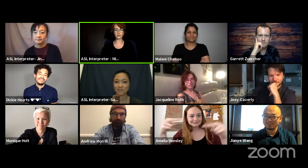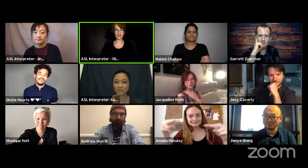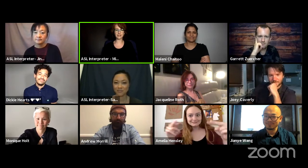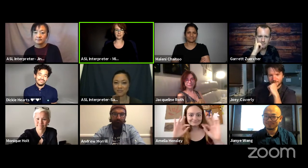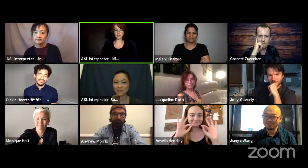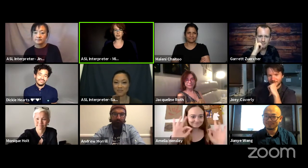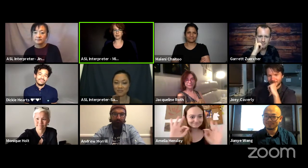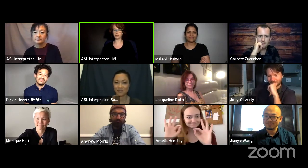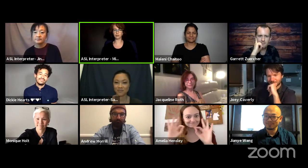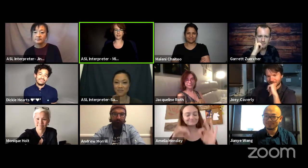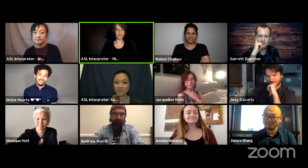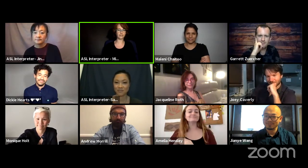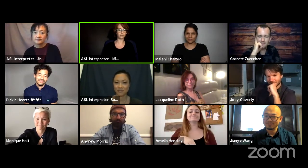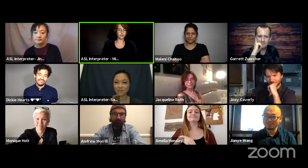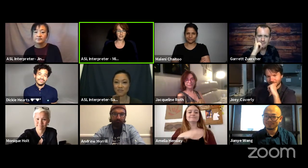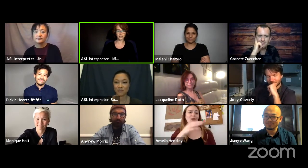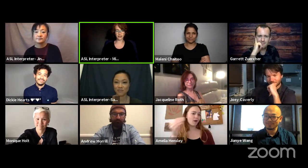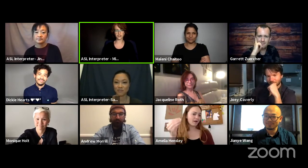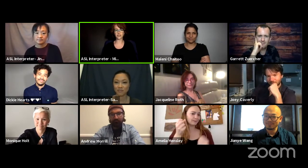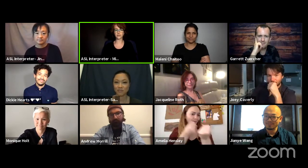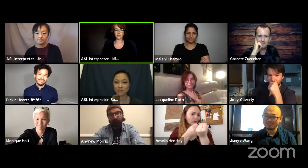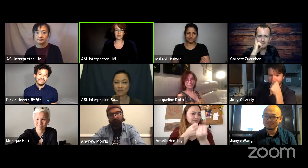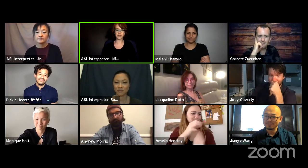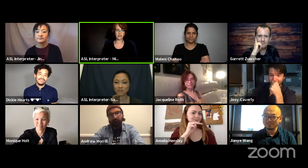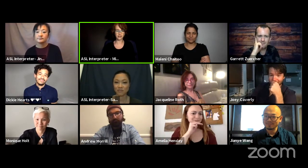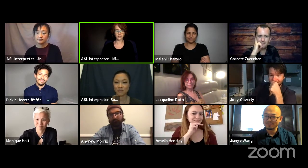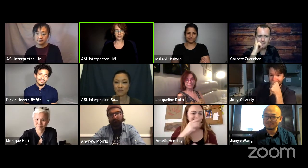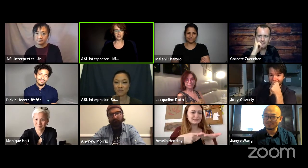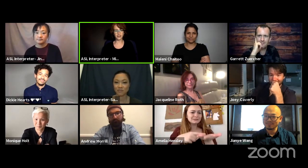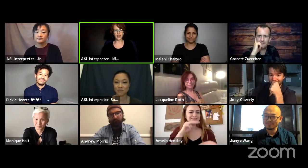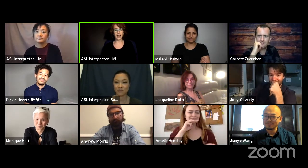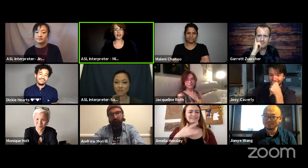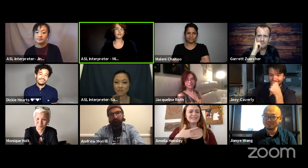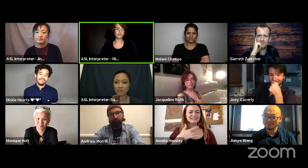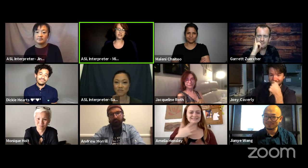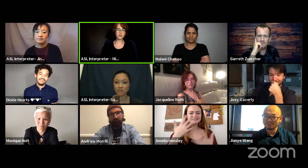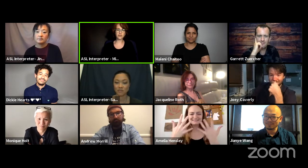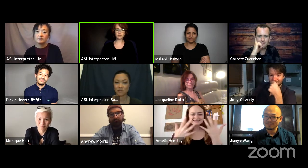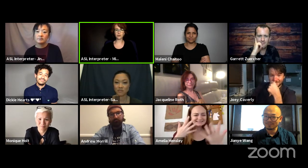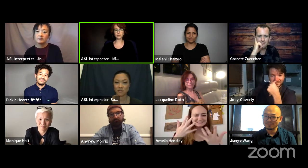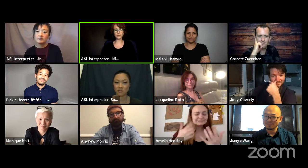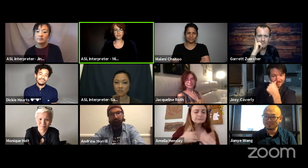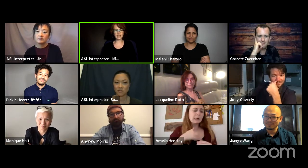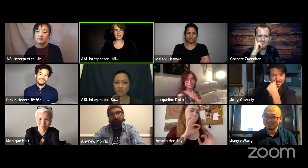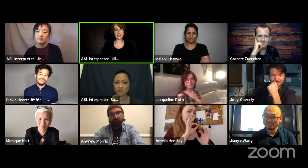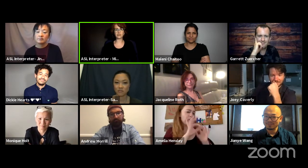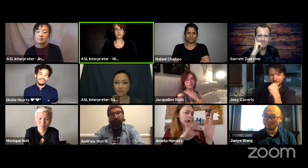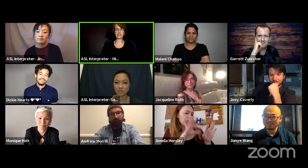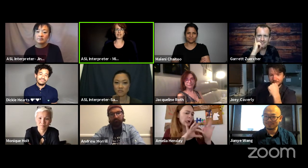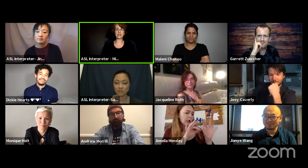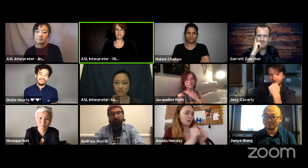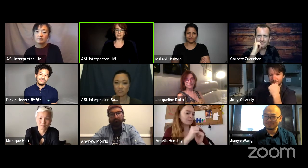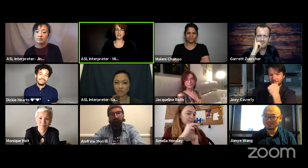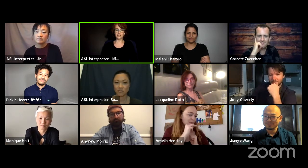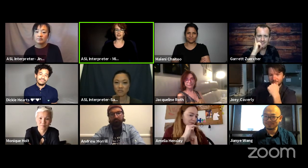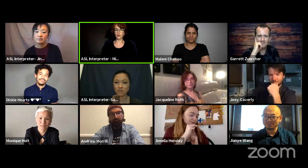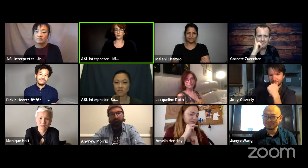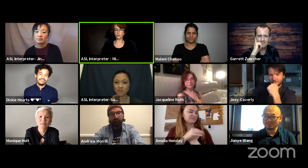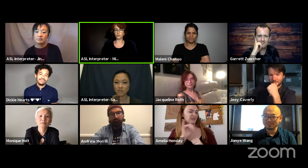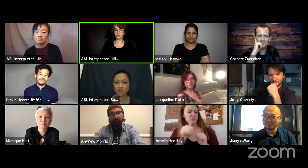we had to make sure people were looking in the right direction for me. And of course I was supporting Monique, and